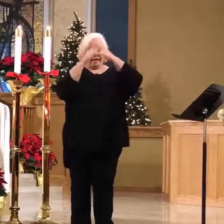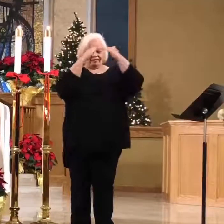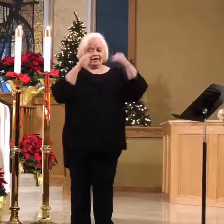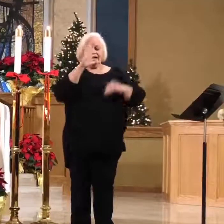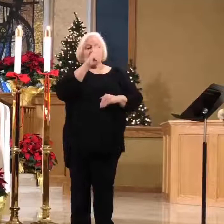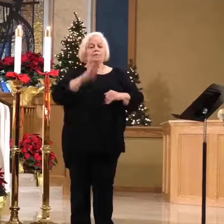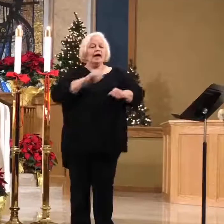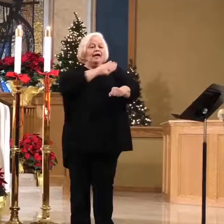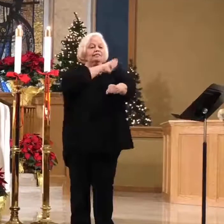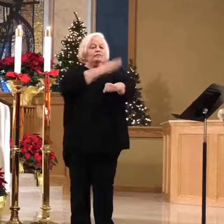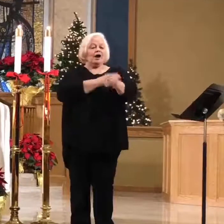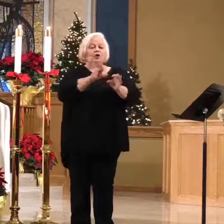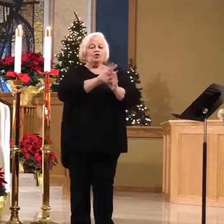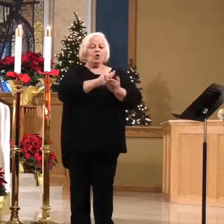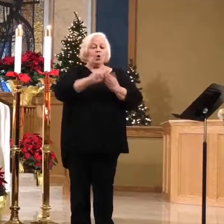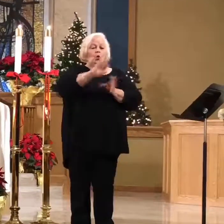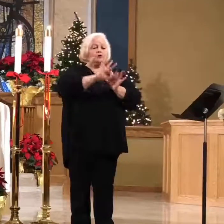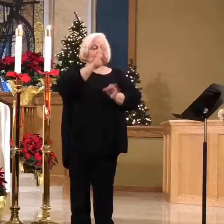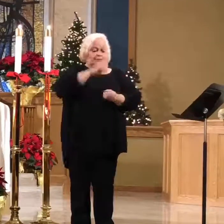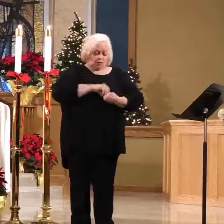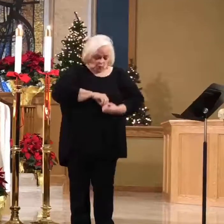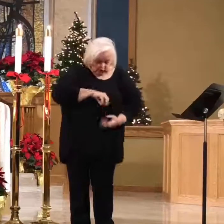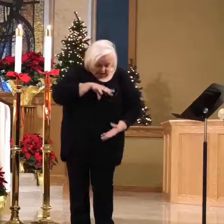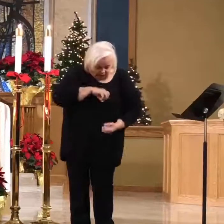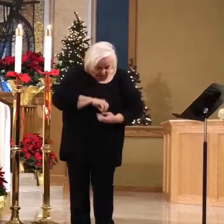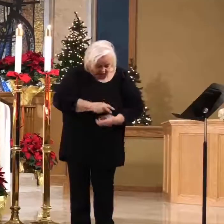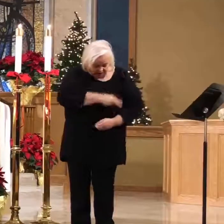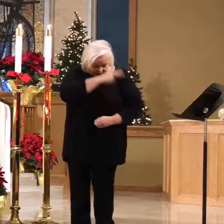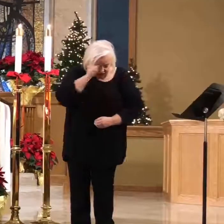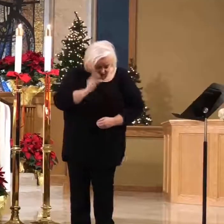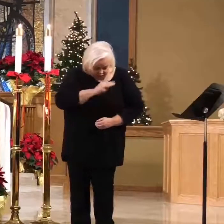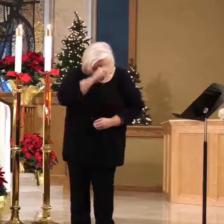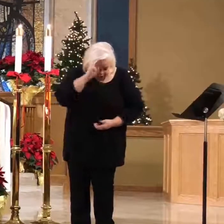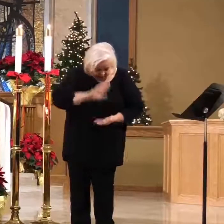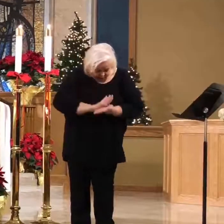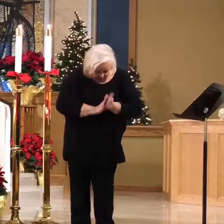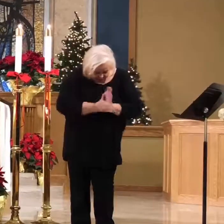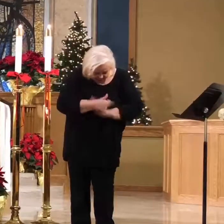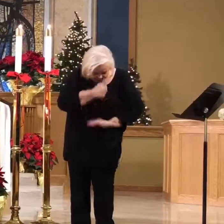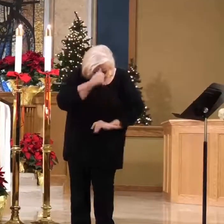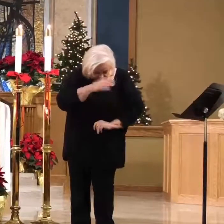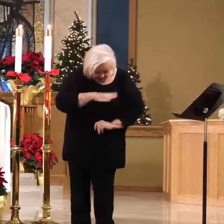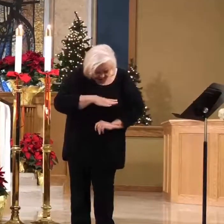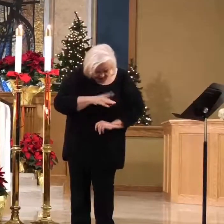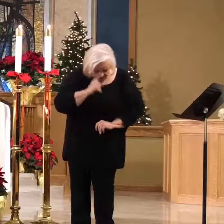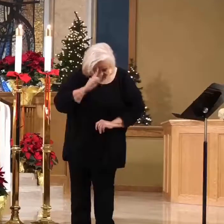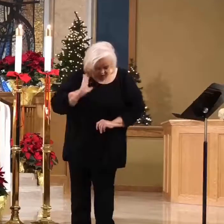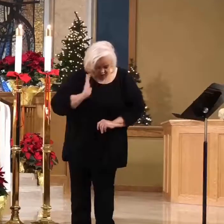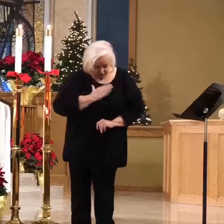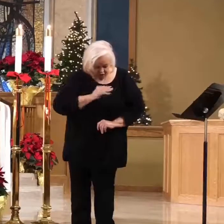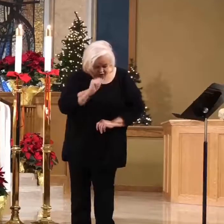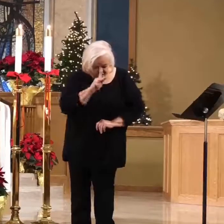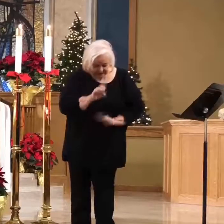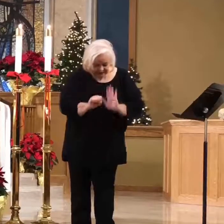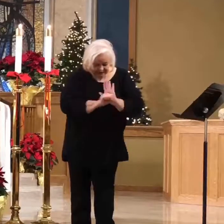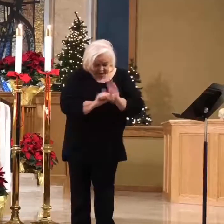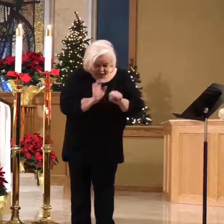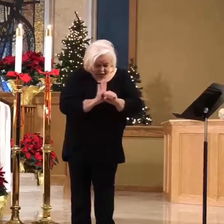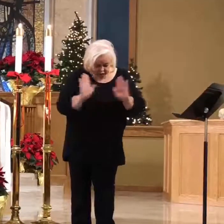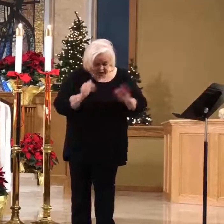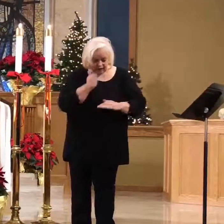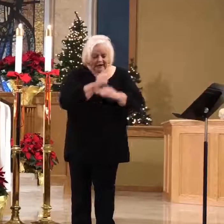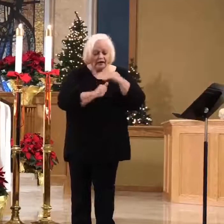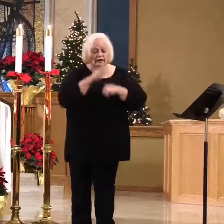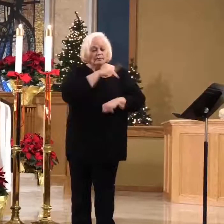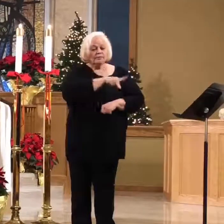and by the Holy Spirit was incarnate of the Virgin Mary and became man. For our sake he was crucified under